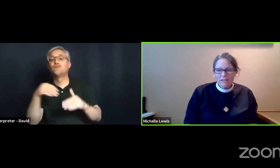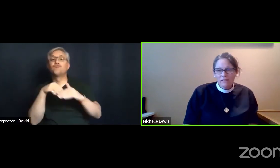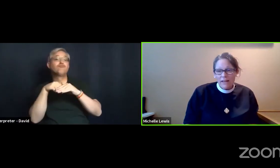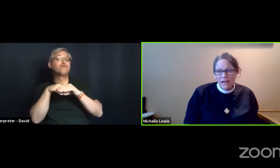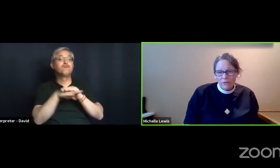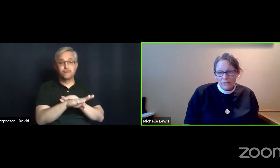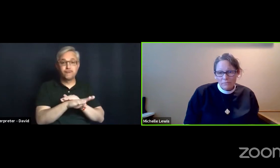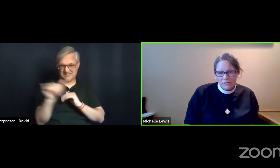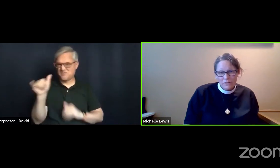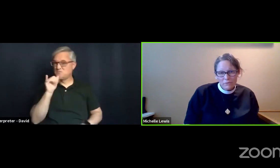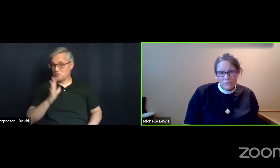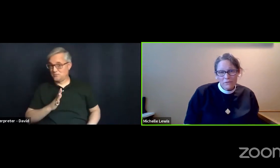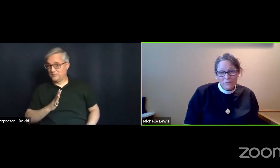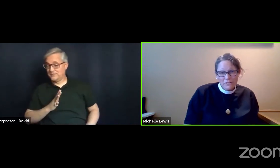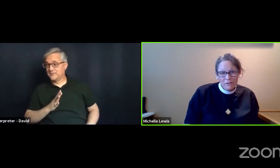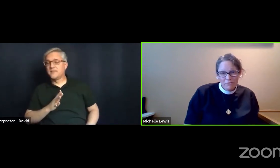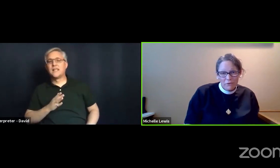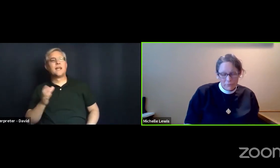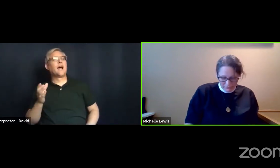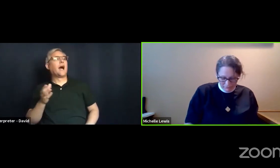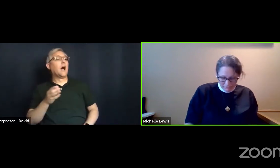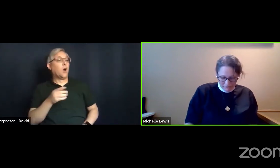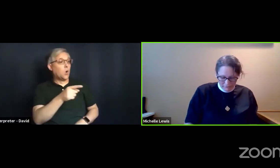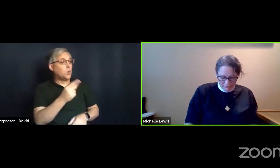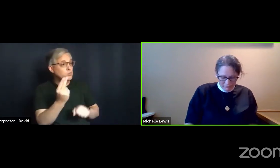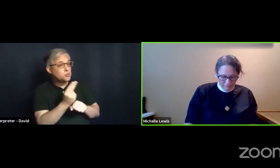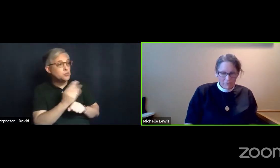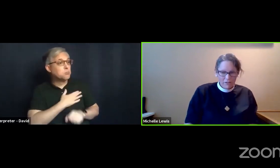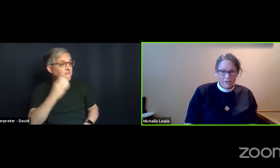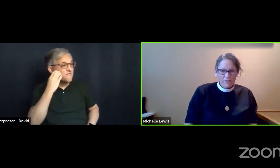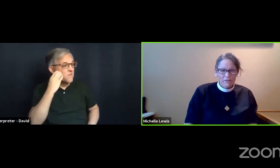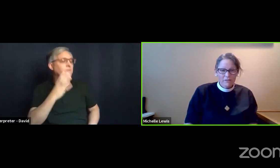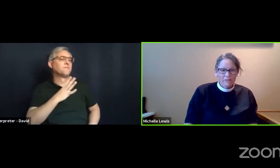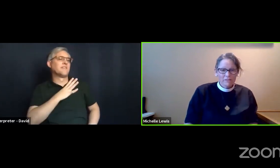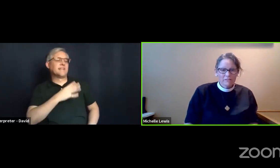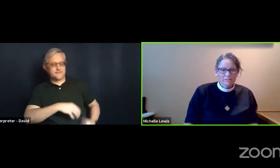And then allowed him to use her cell phone.